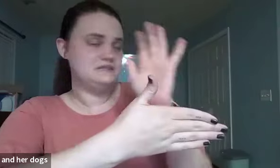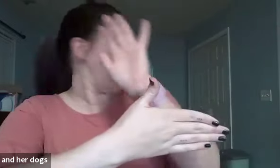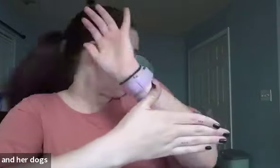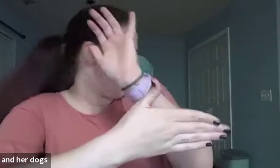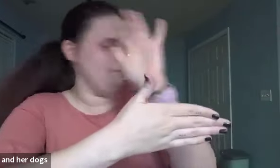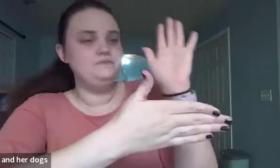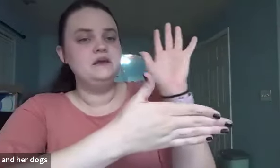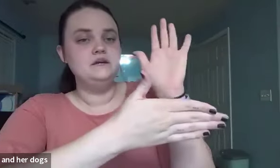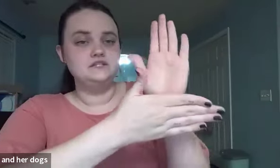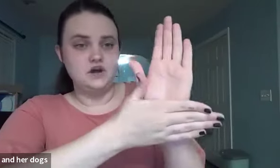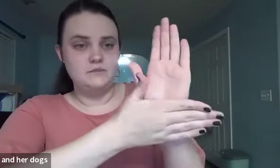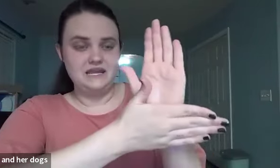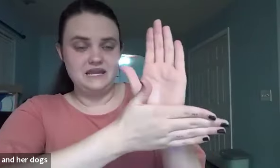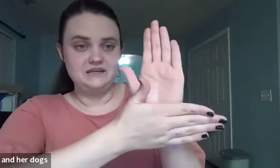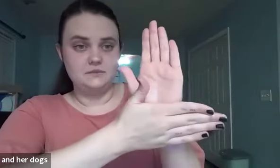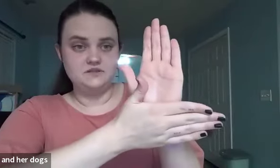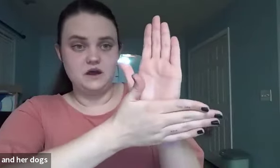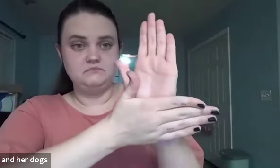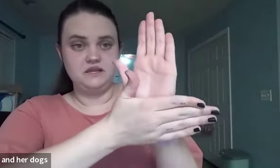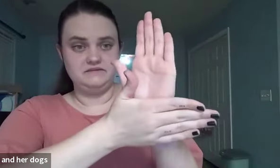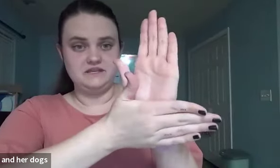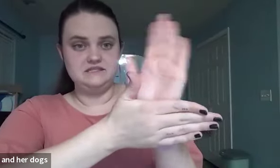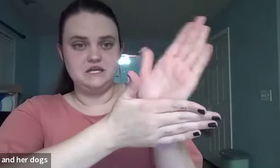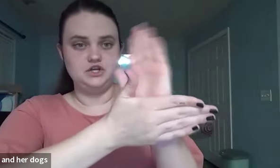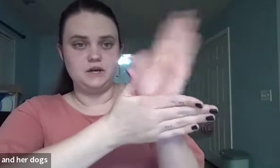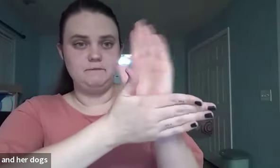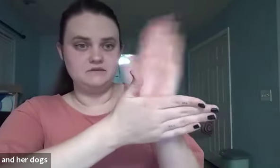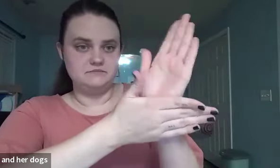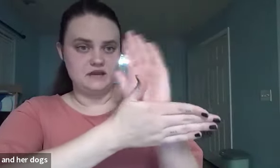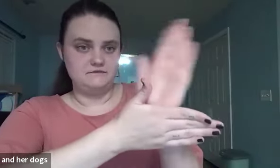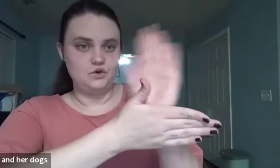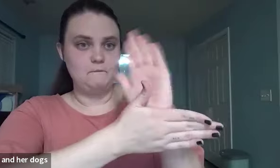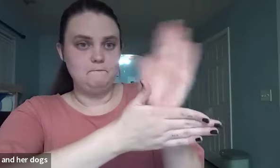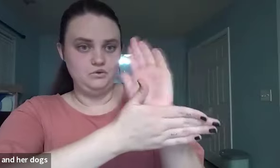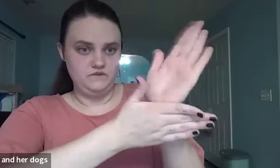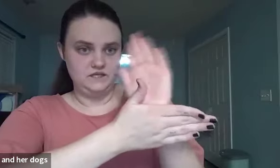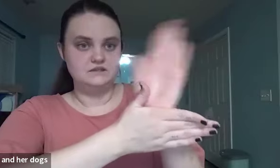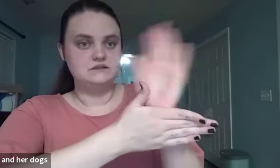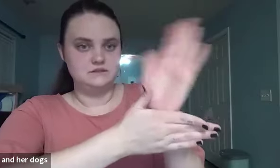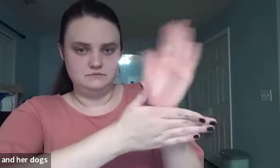sideways, dominant hand up top like this, and you're going to bounce it back and forth. Movie.